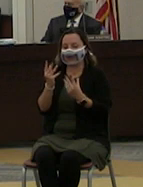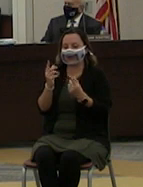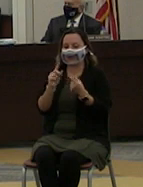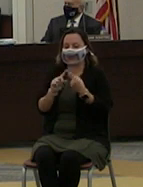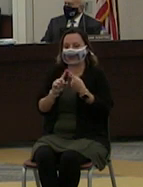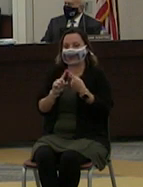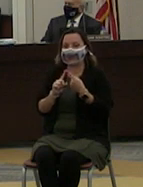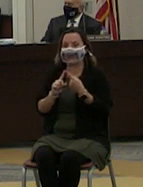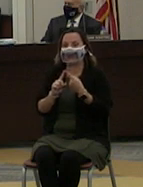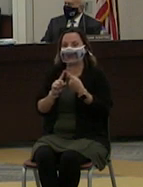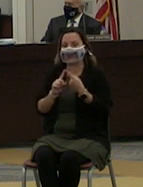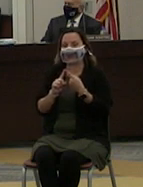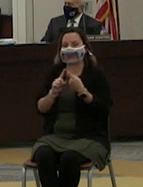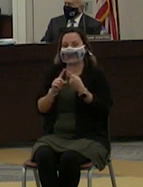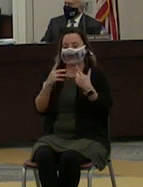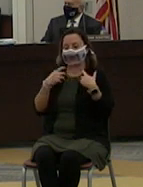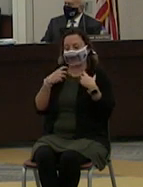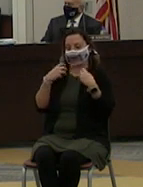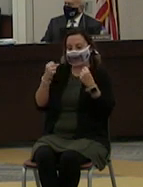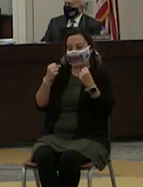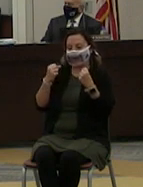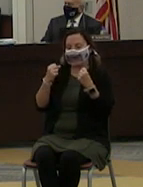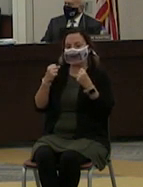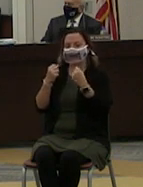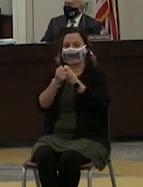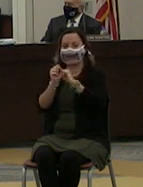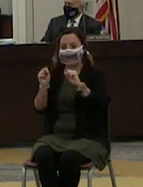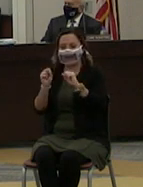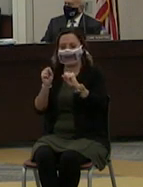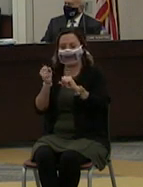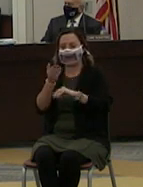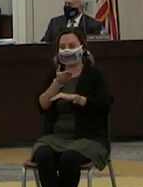largely made out of the health and safety of them and their family. So